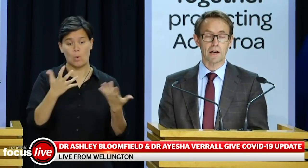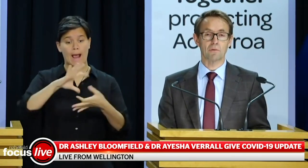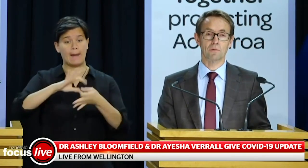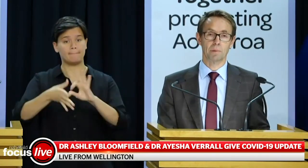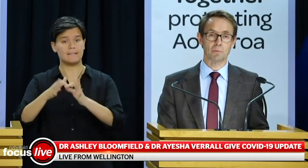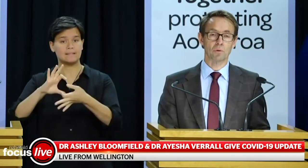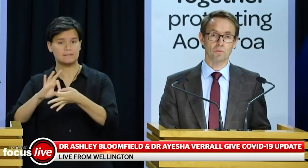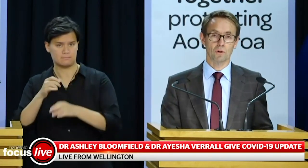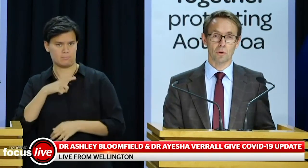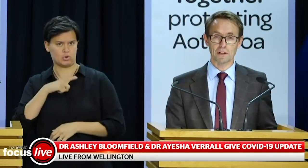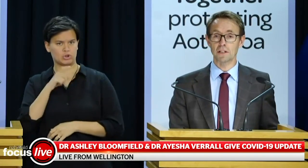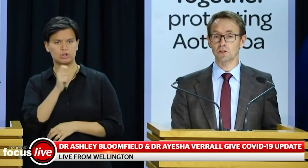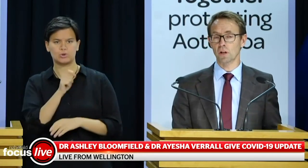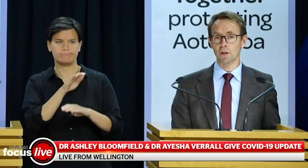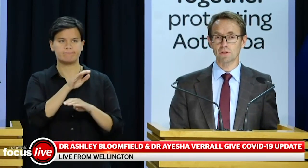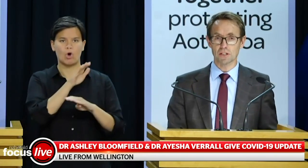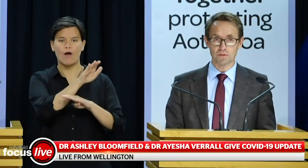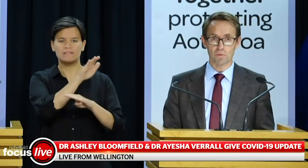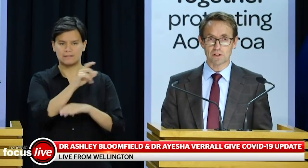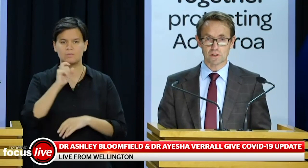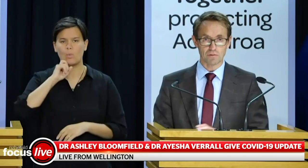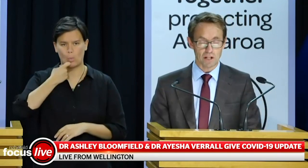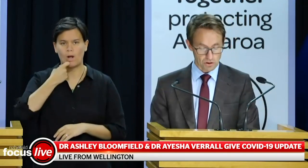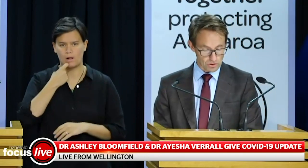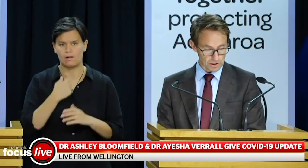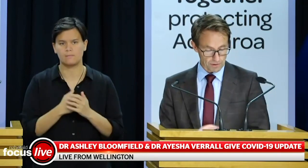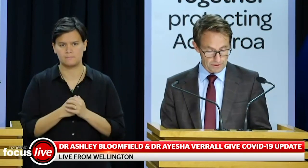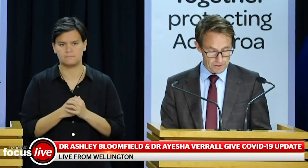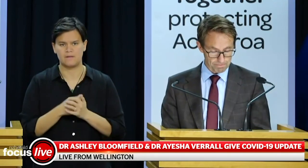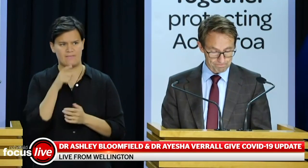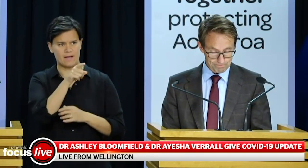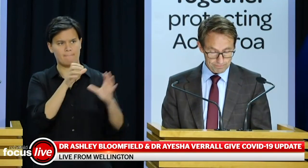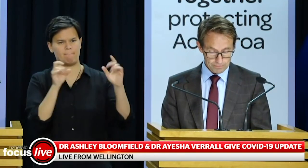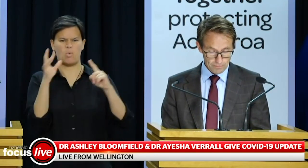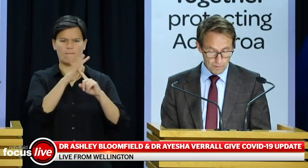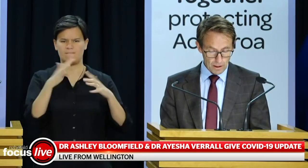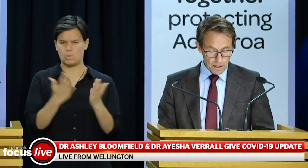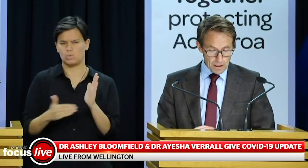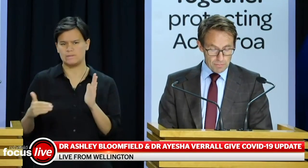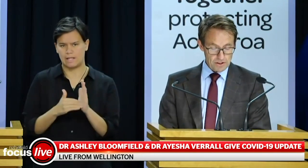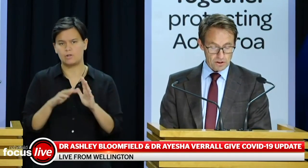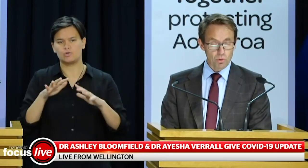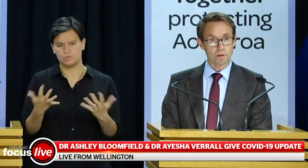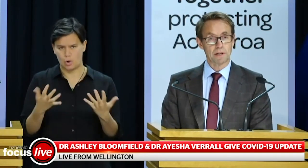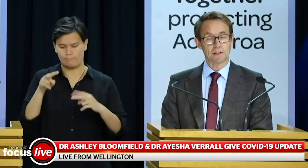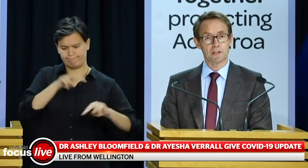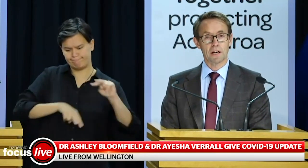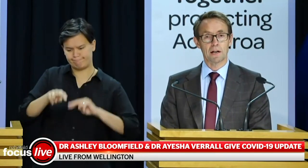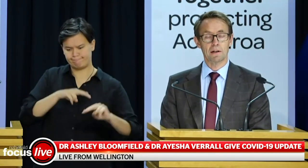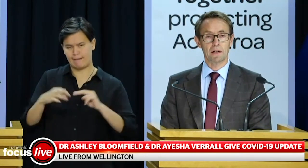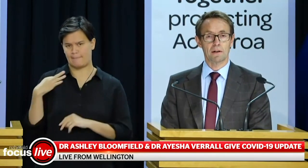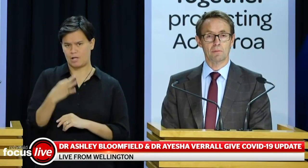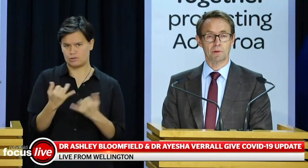for people who are needing to travel overseas for reasons of national significance. The Minister talked